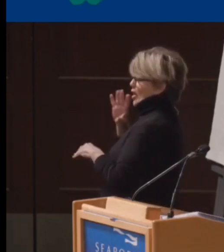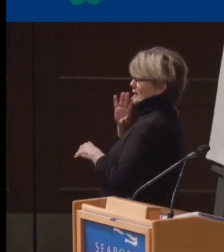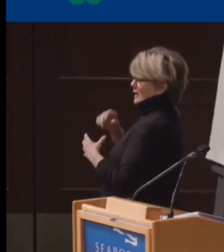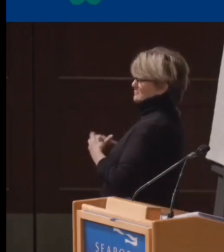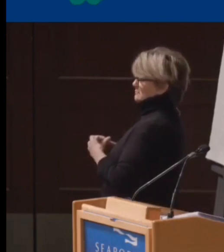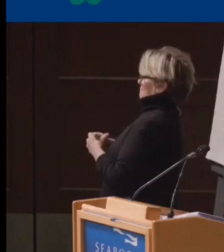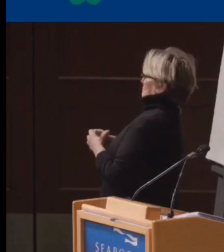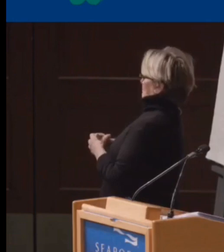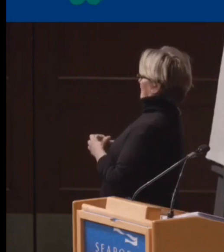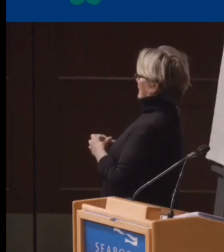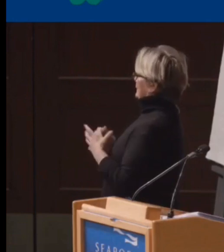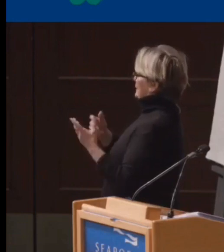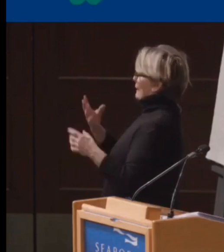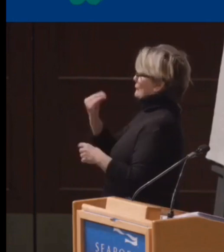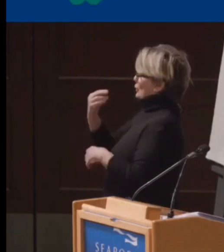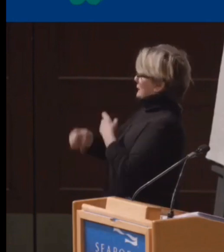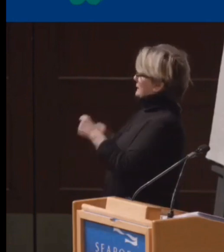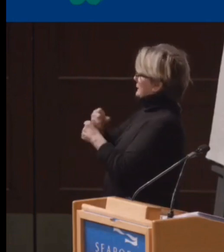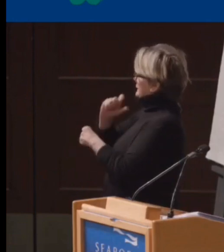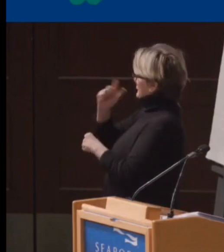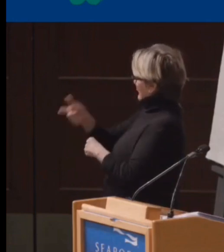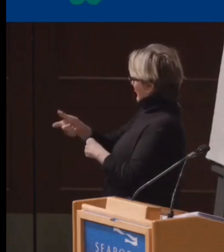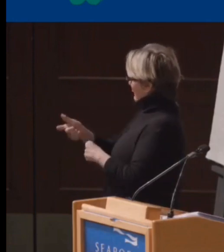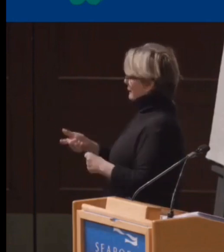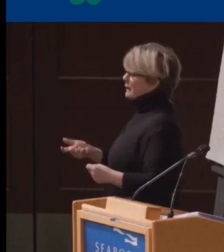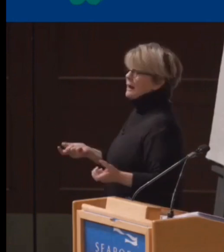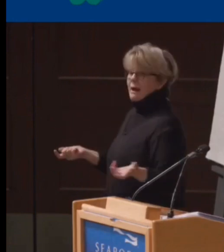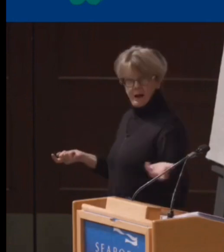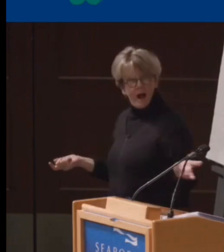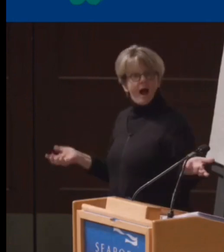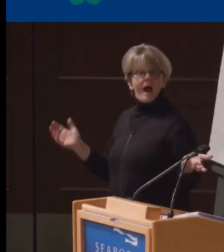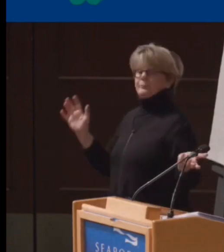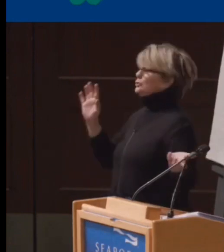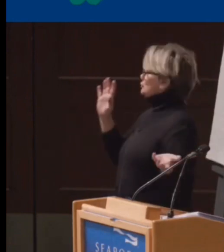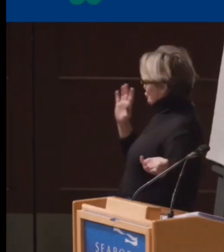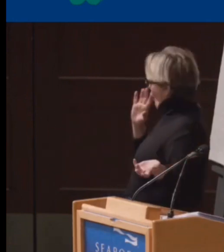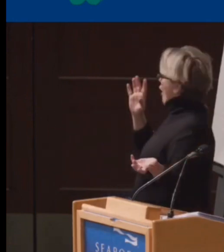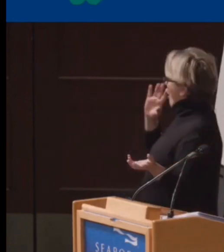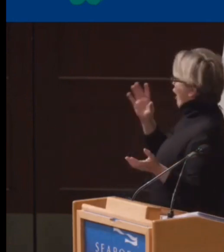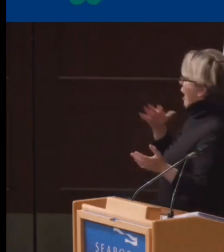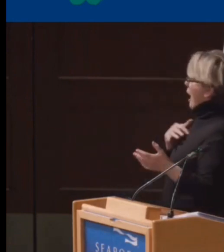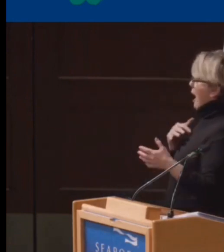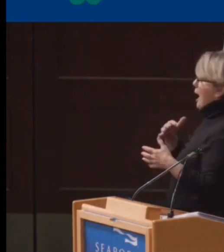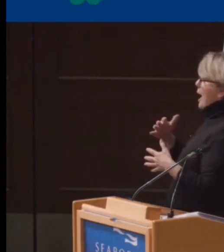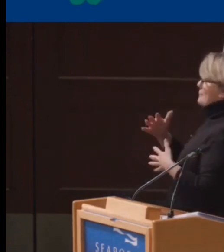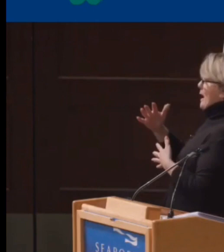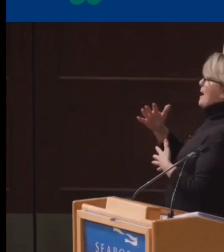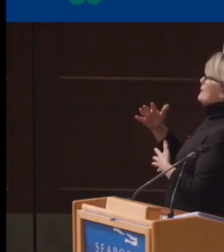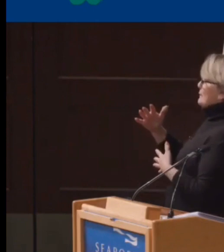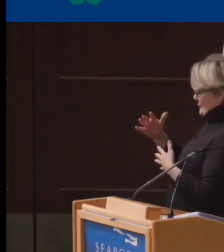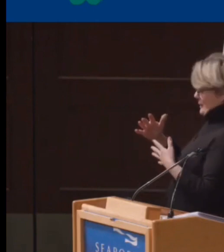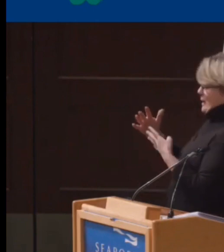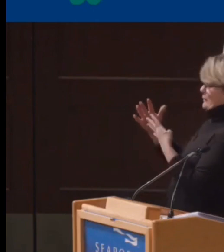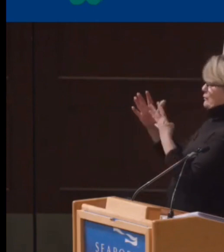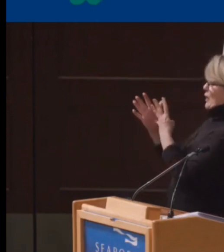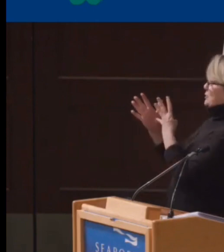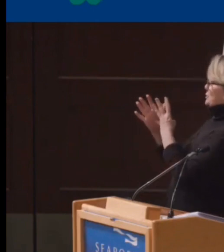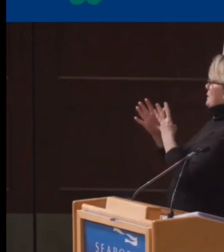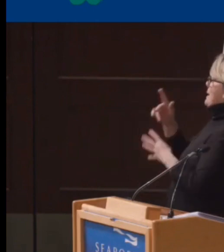But almost 14 years later, not only am I talking, I am a freshman at a public high school with straight